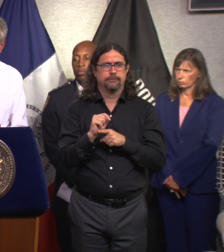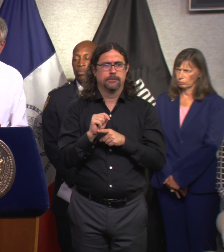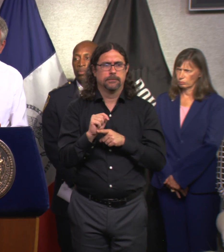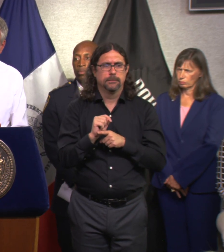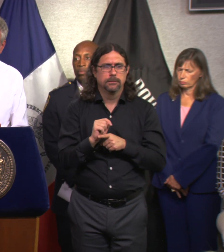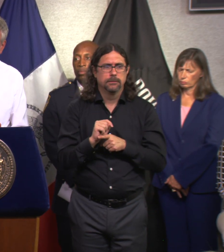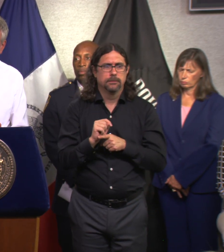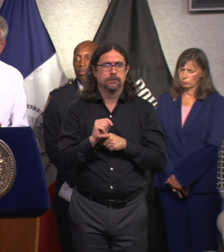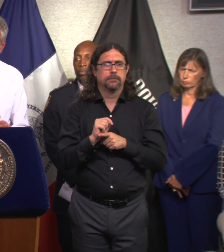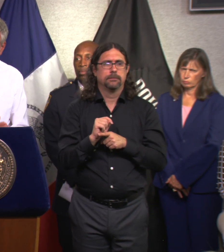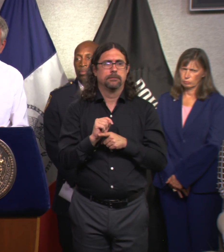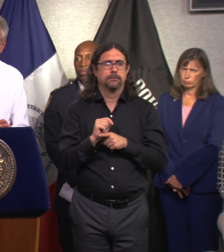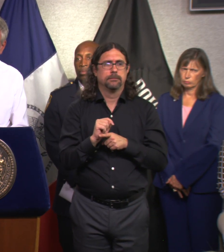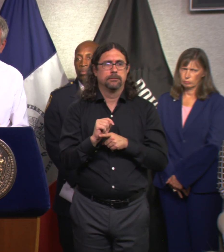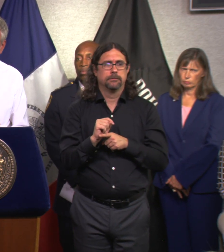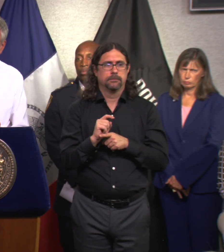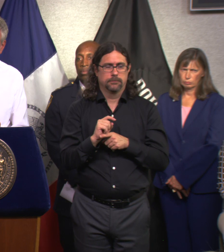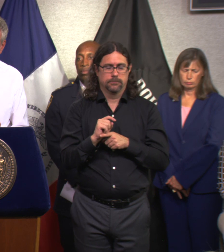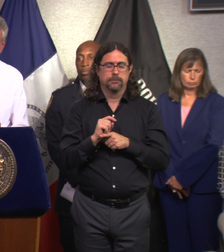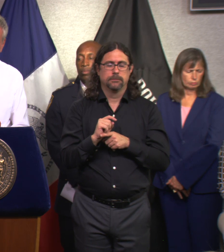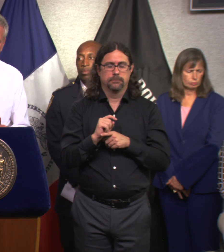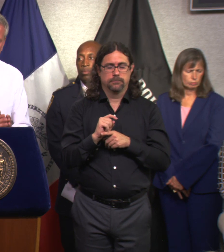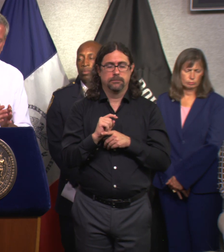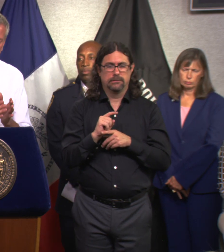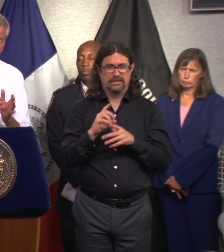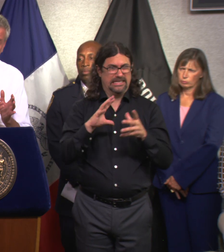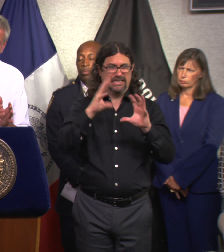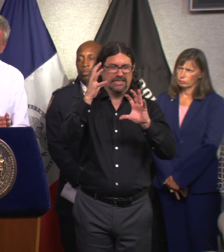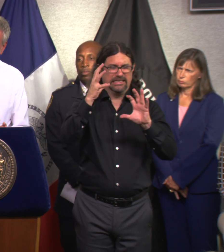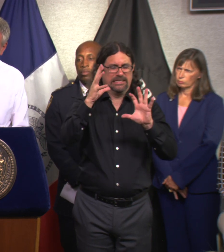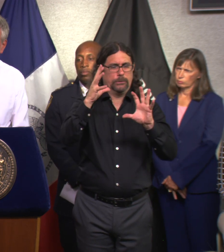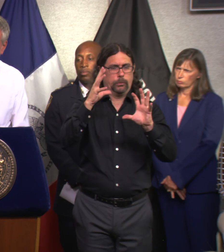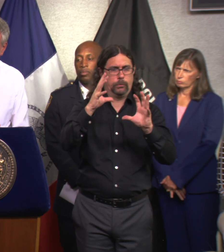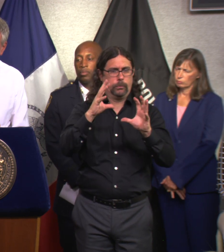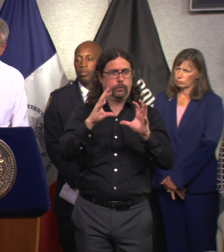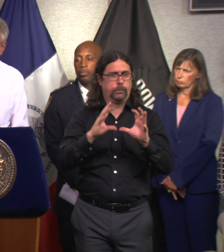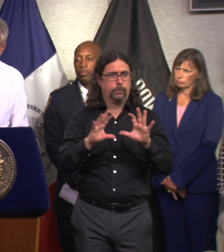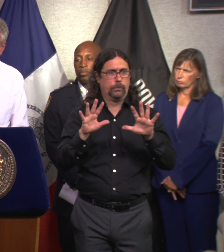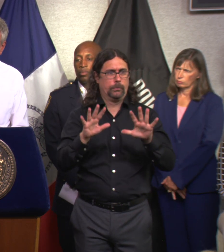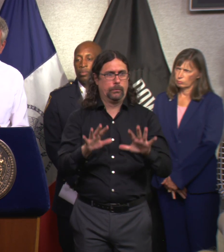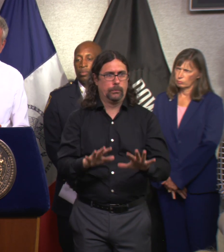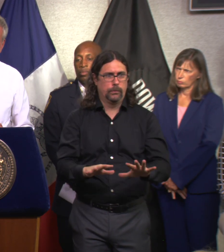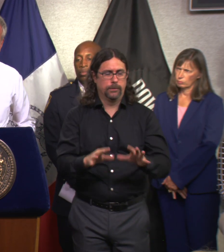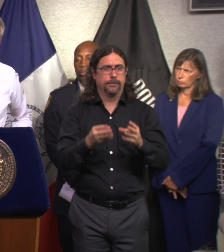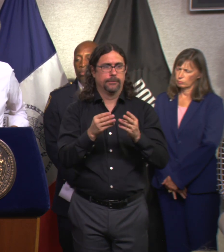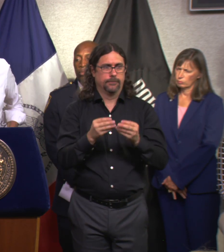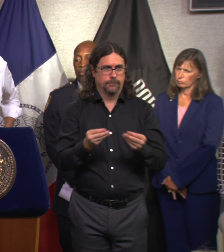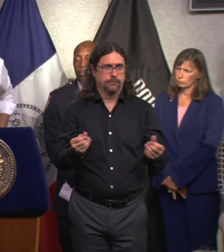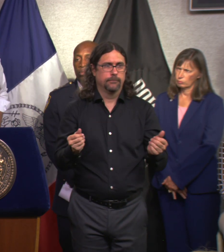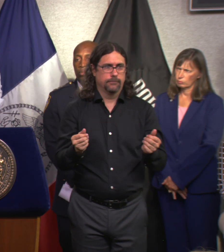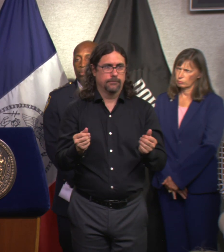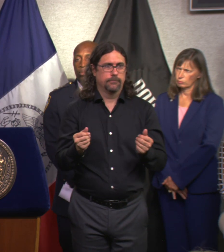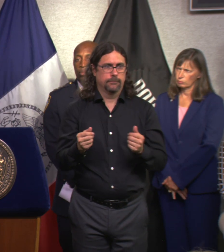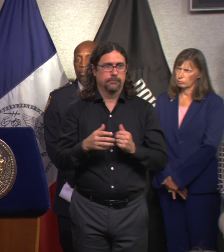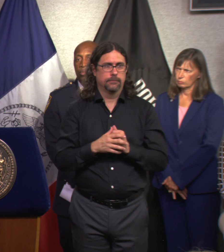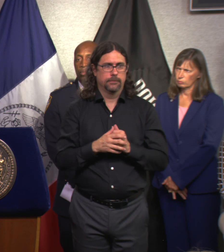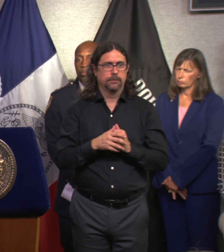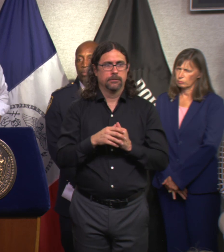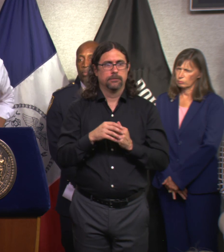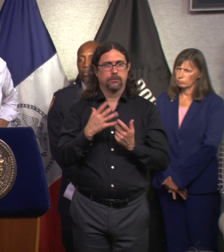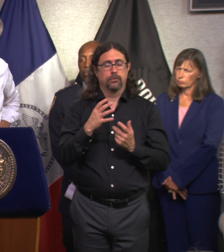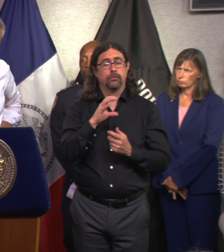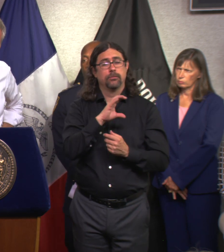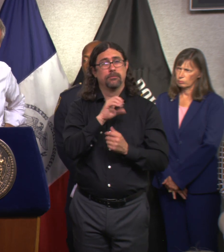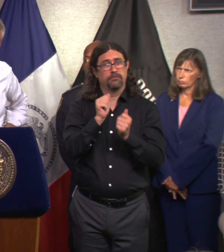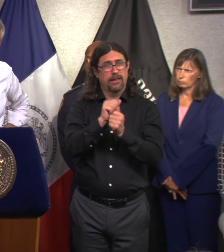this dynamic, that horrible, painful day, and implicit bias. So I think you're